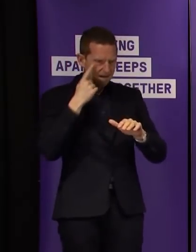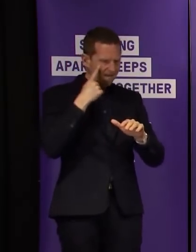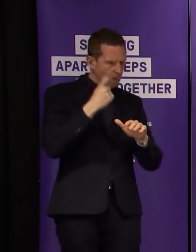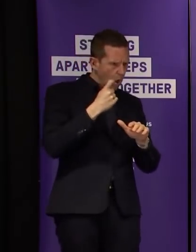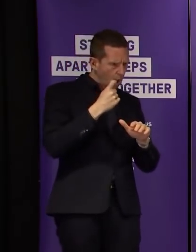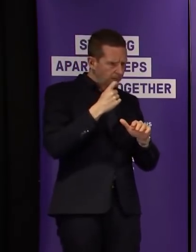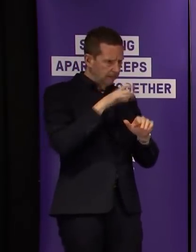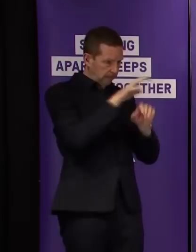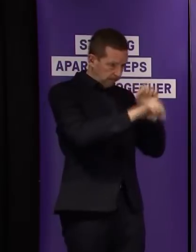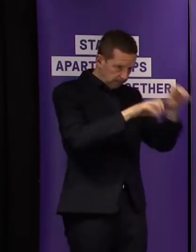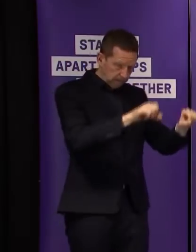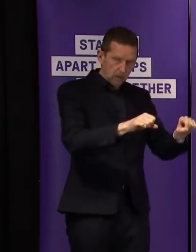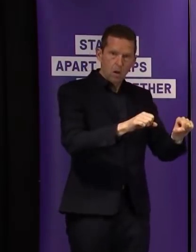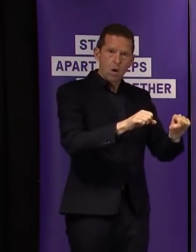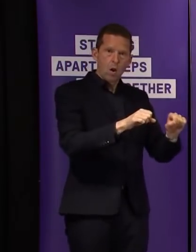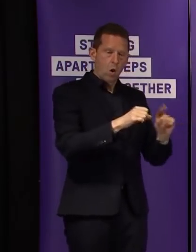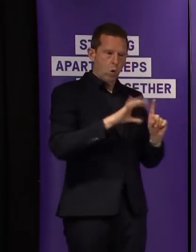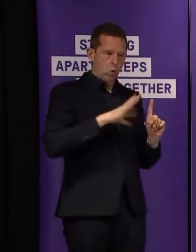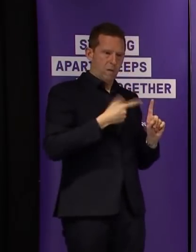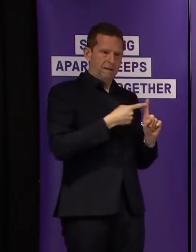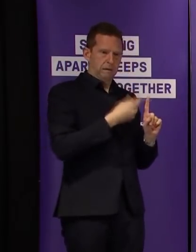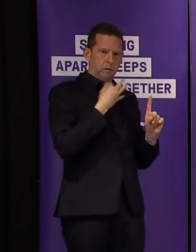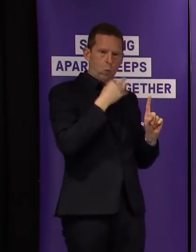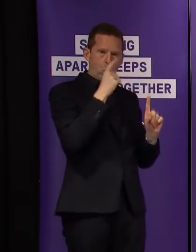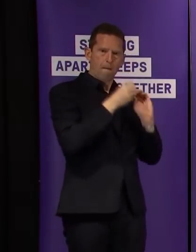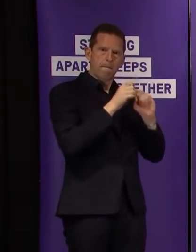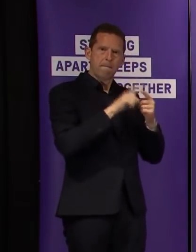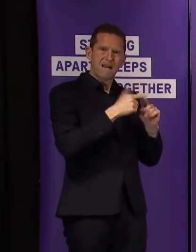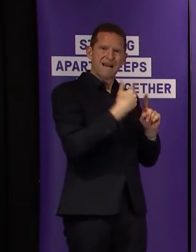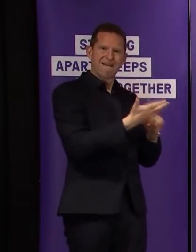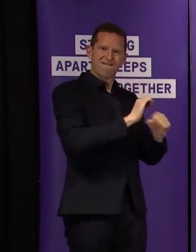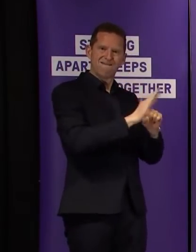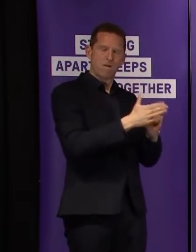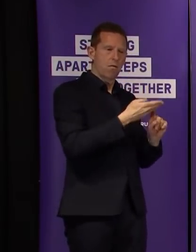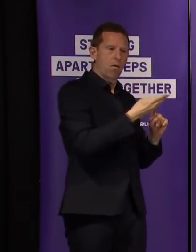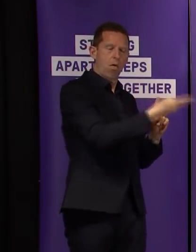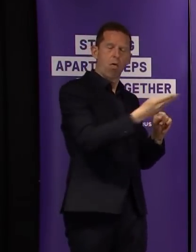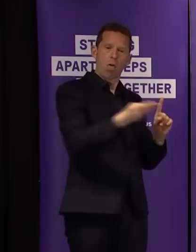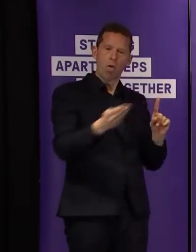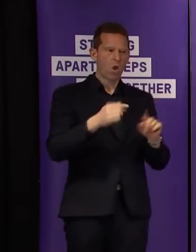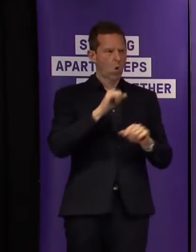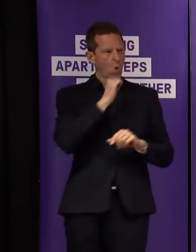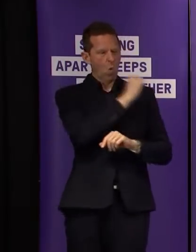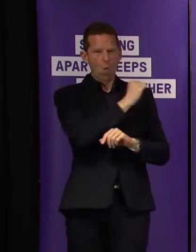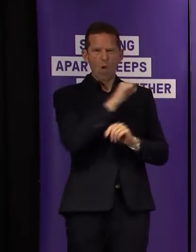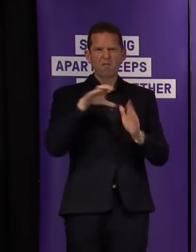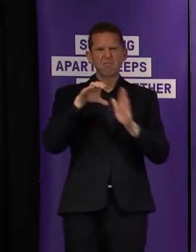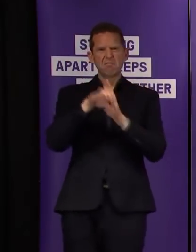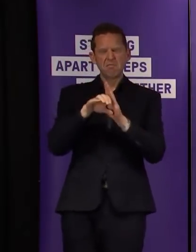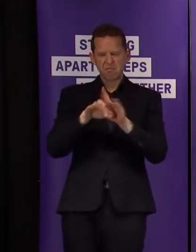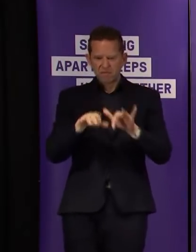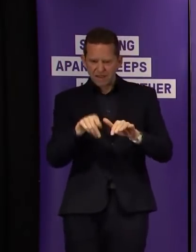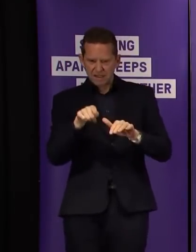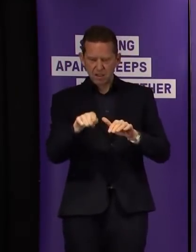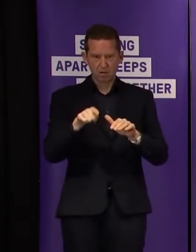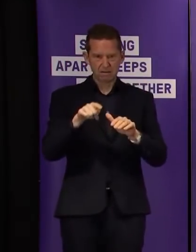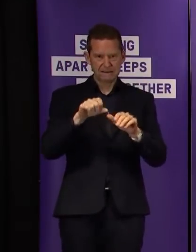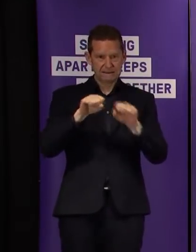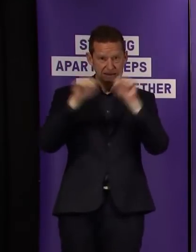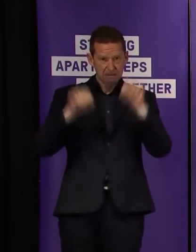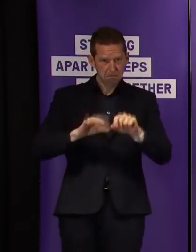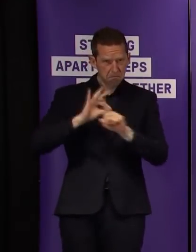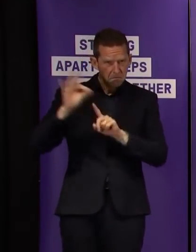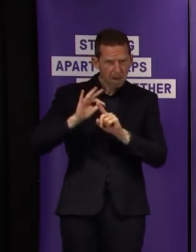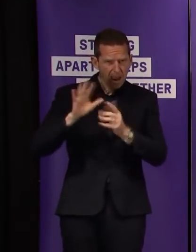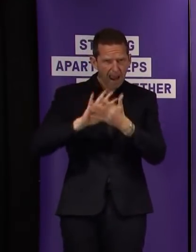improved, a breakdown of, you know, if there's been any changes to software, I guess how the system has improved.